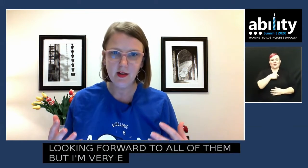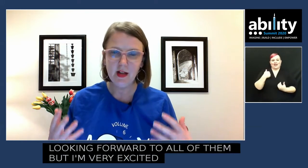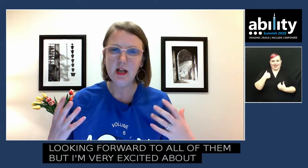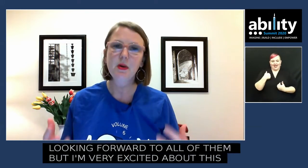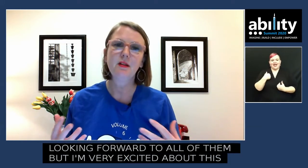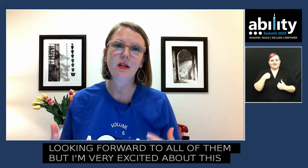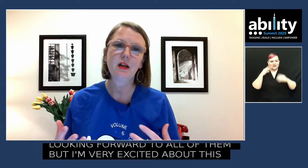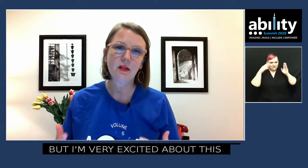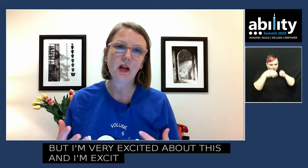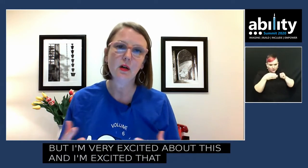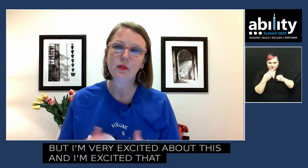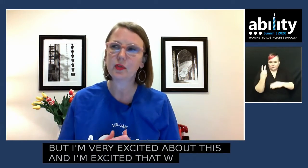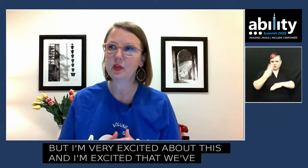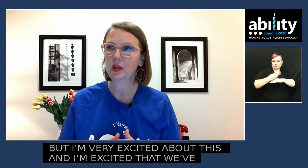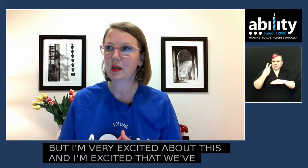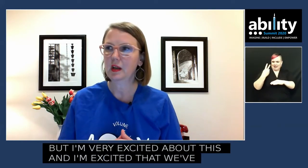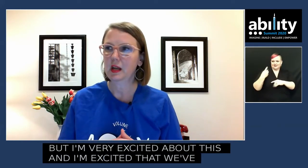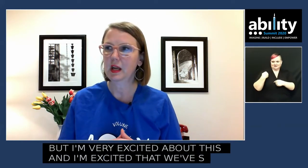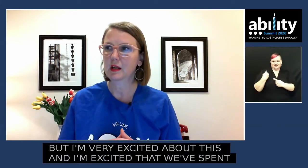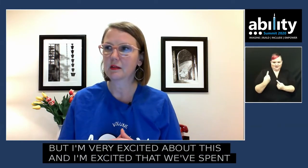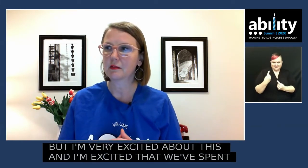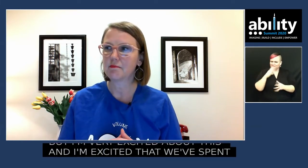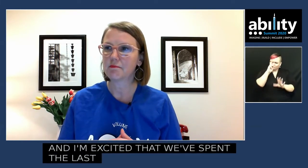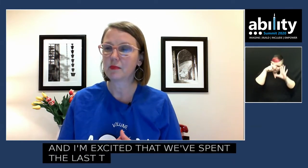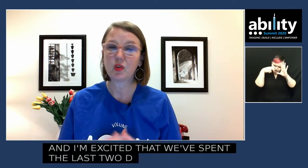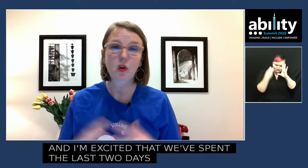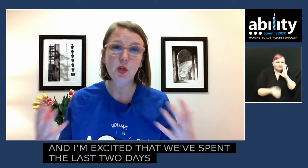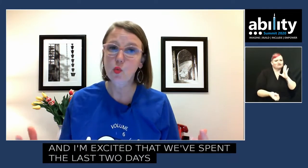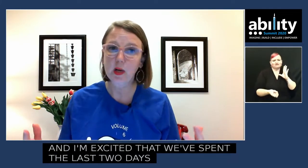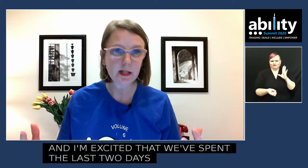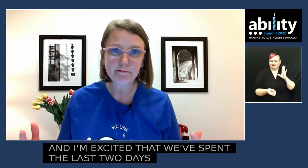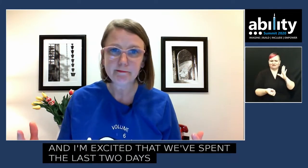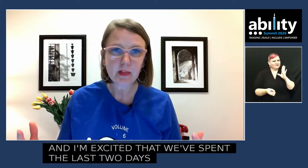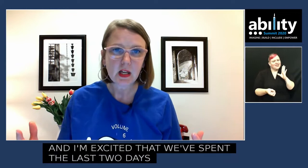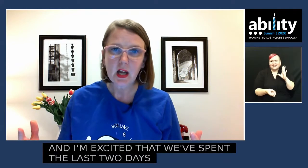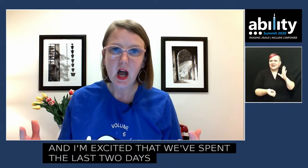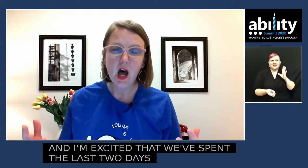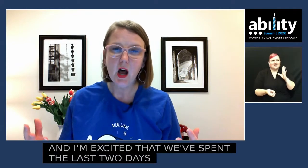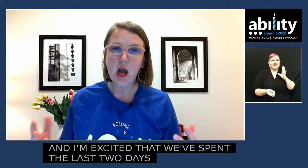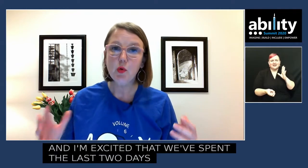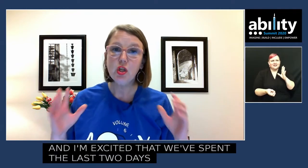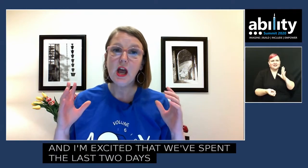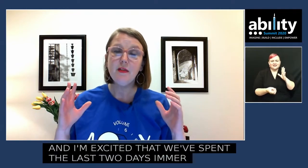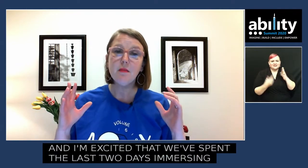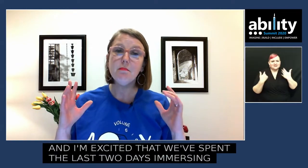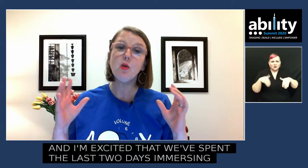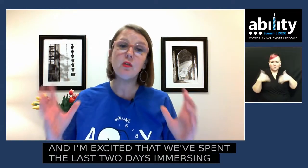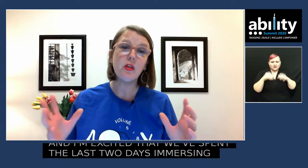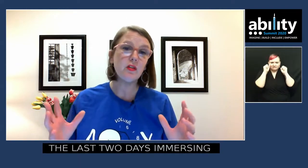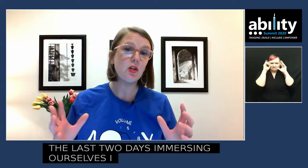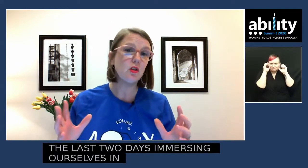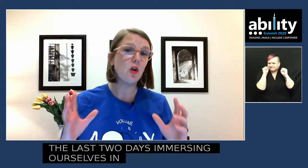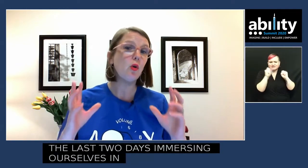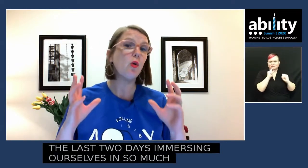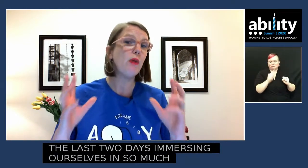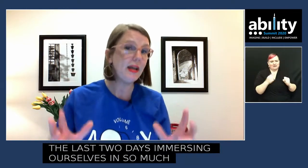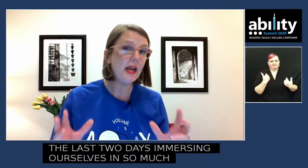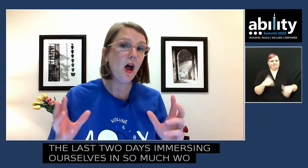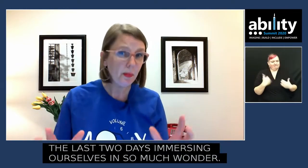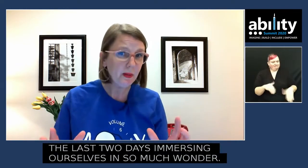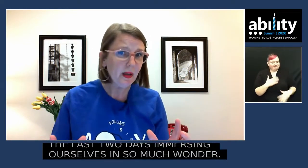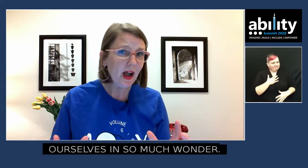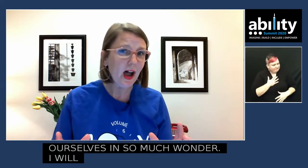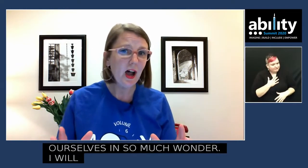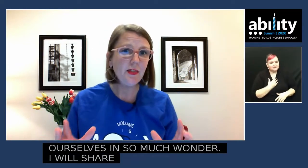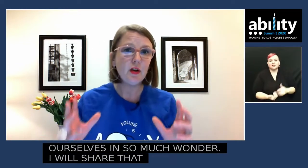days immersing ourselves in so much wonder. I will share that most of the sessions are